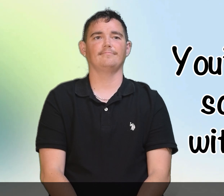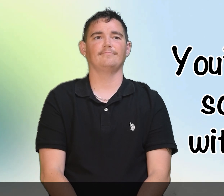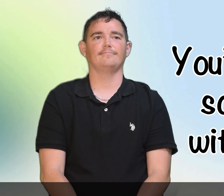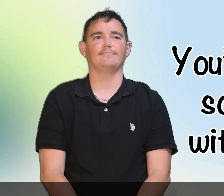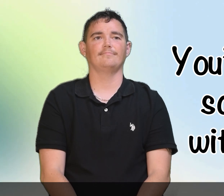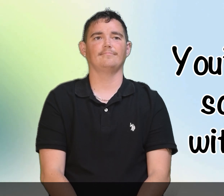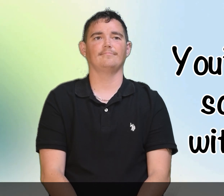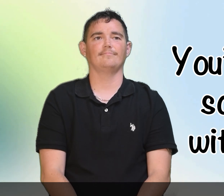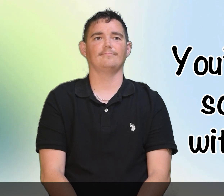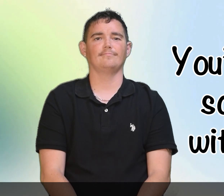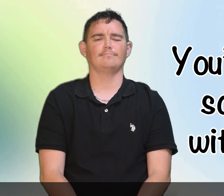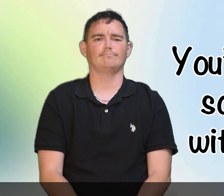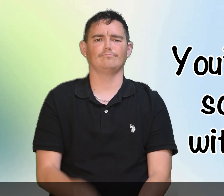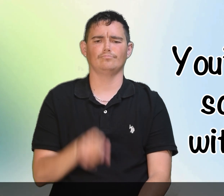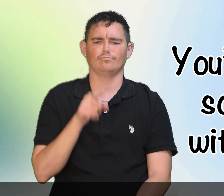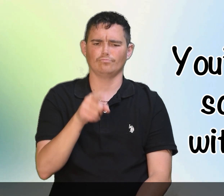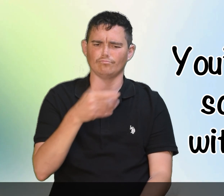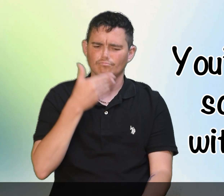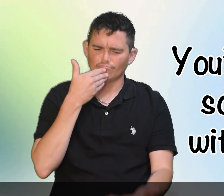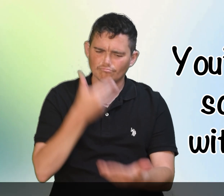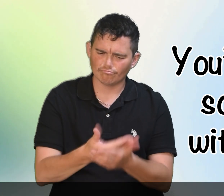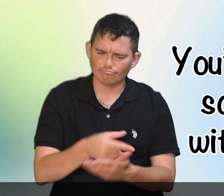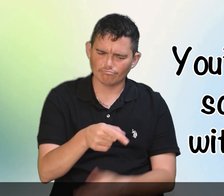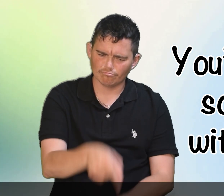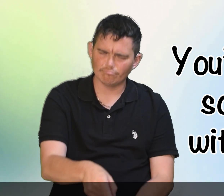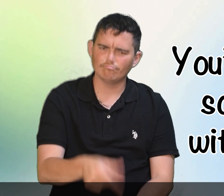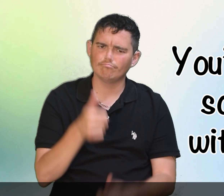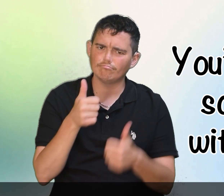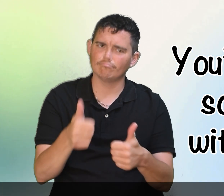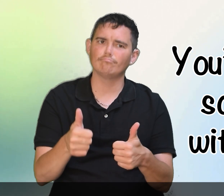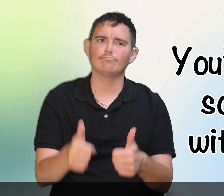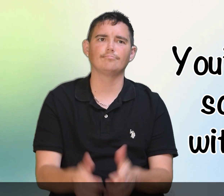You're doing so good with that.